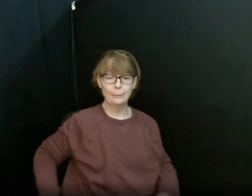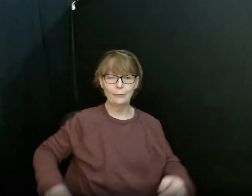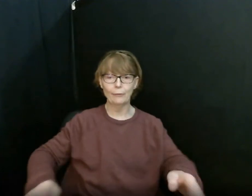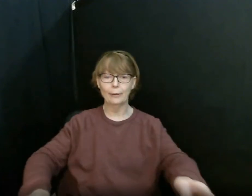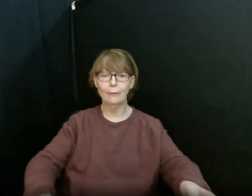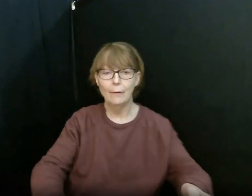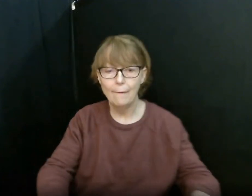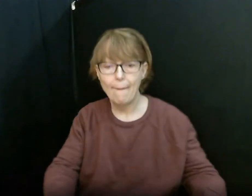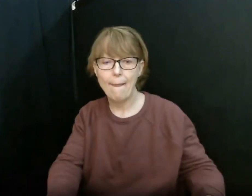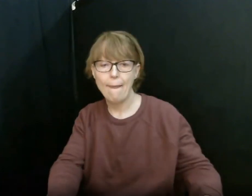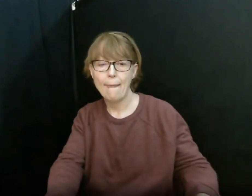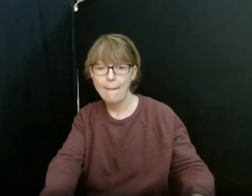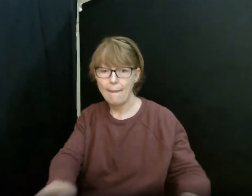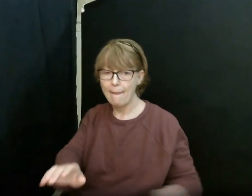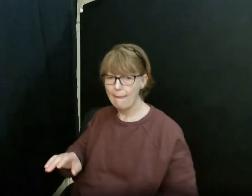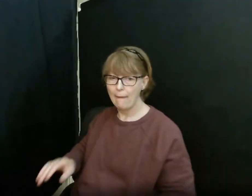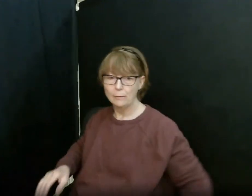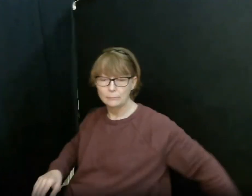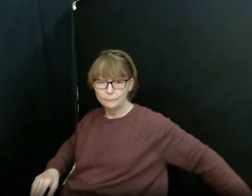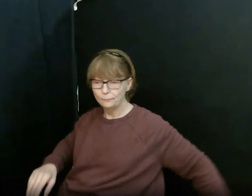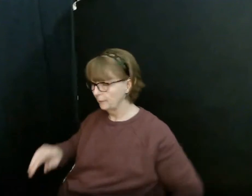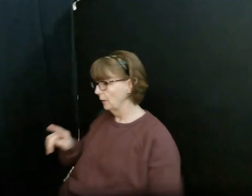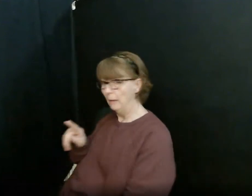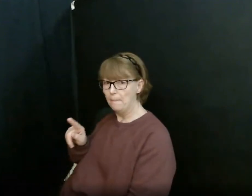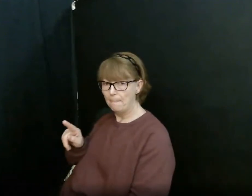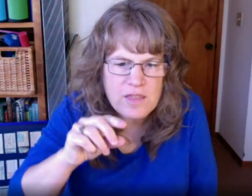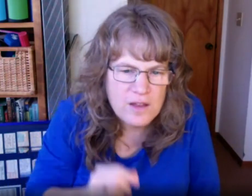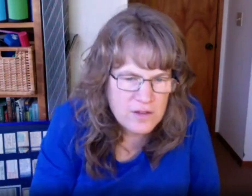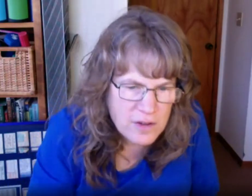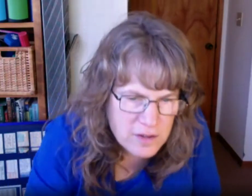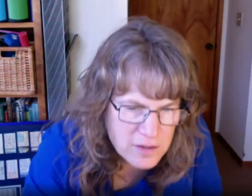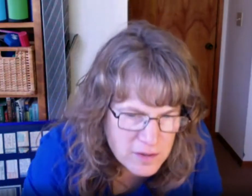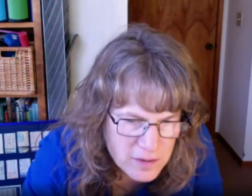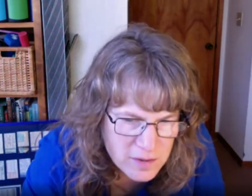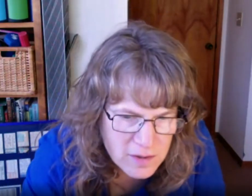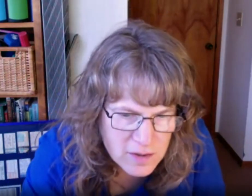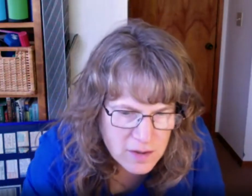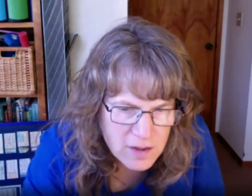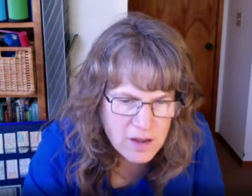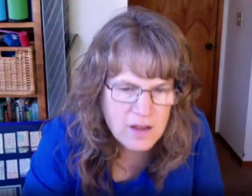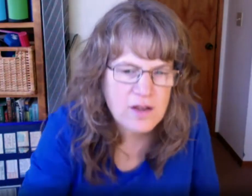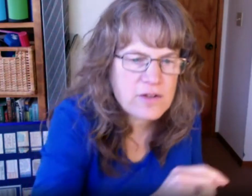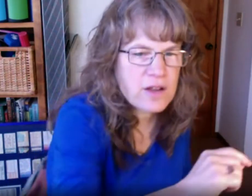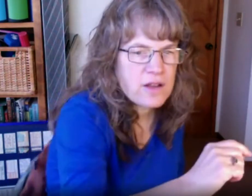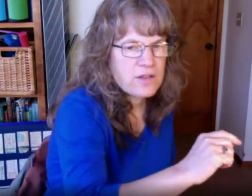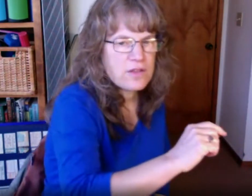yeah, this one. Okay, so you're circling it like, yeah. Go ahead. Okay.